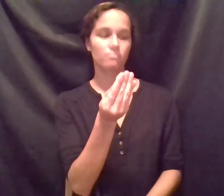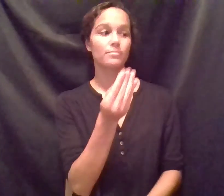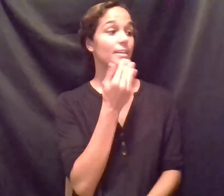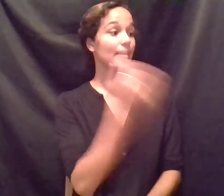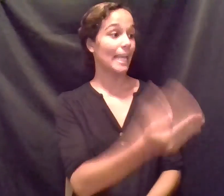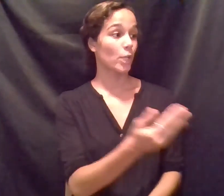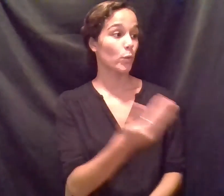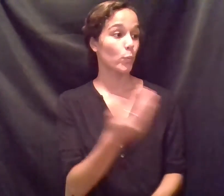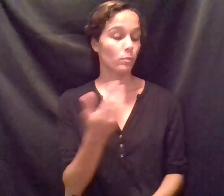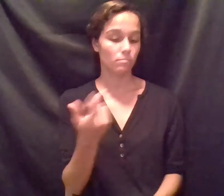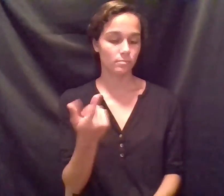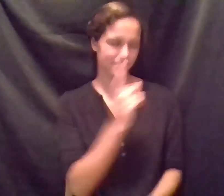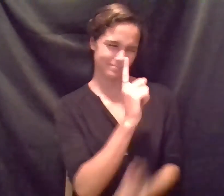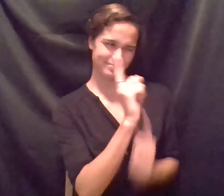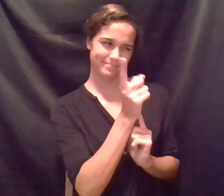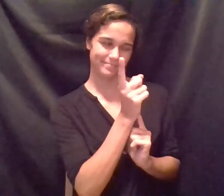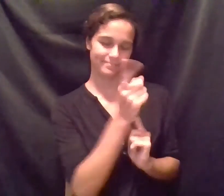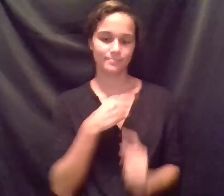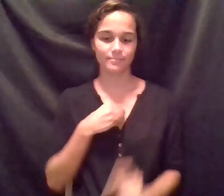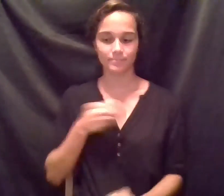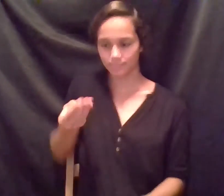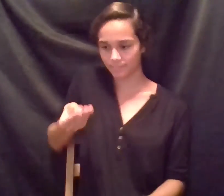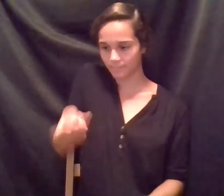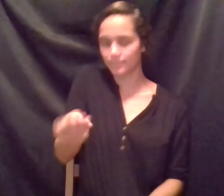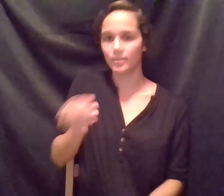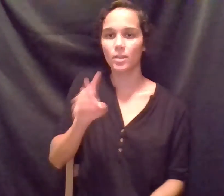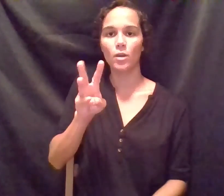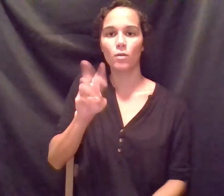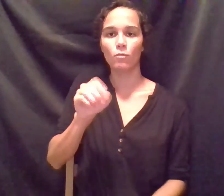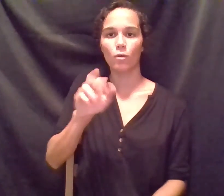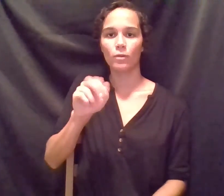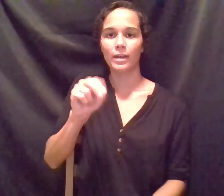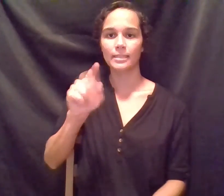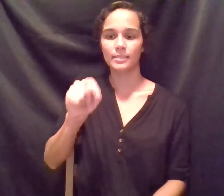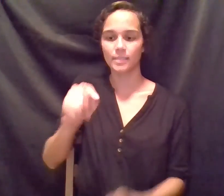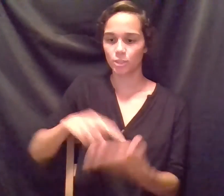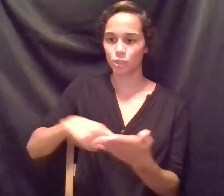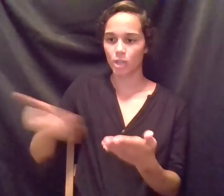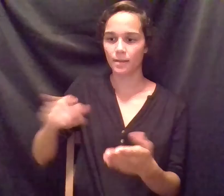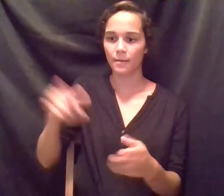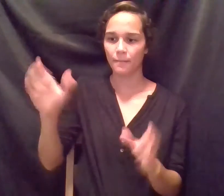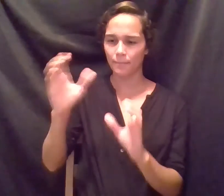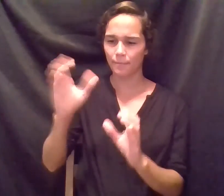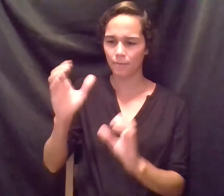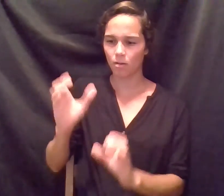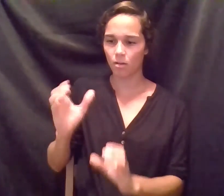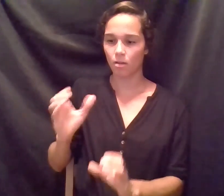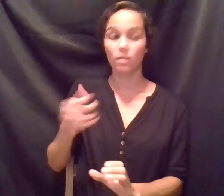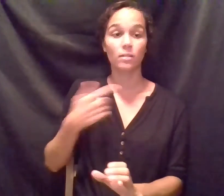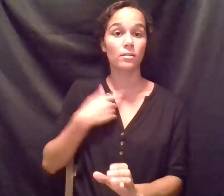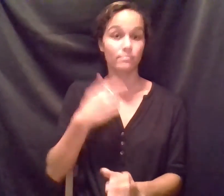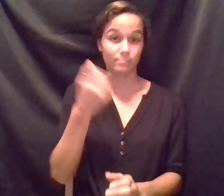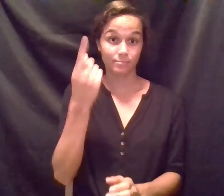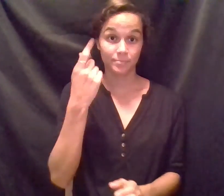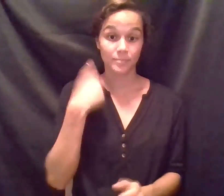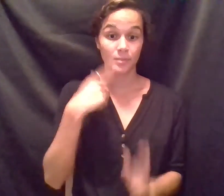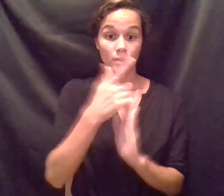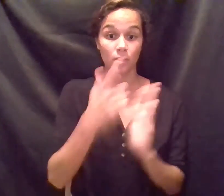check. After the reasonable suspicion was already gone. And the Nevada Supreme Court case said very clearly,